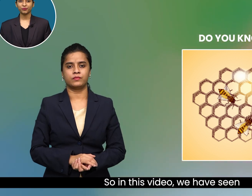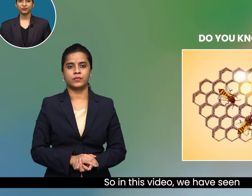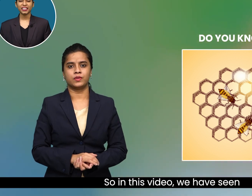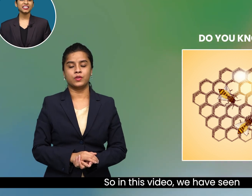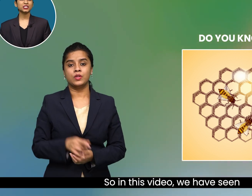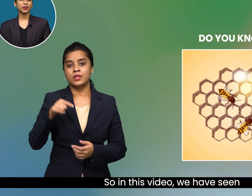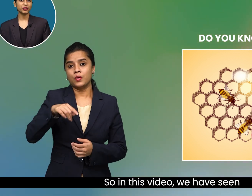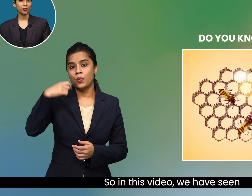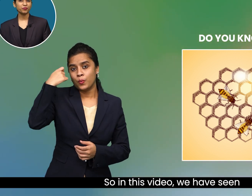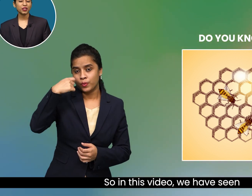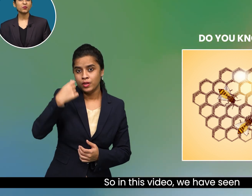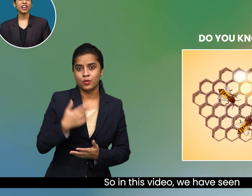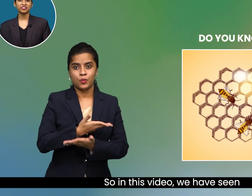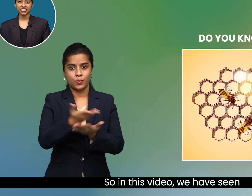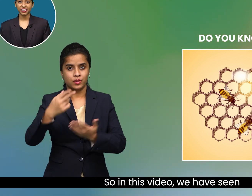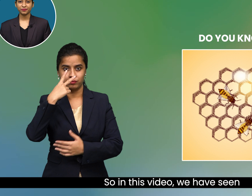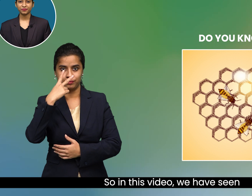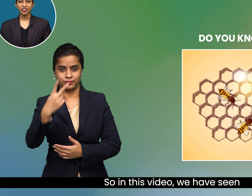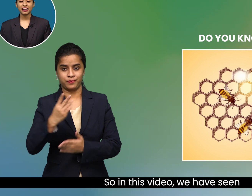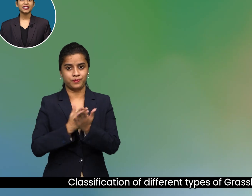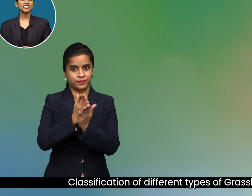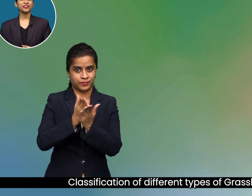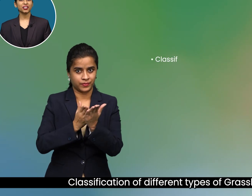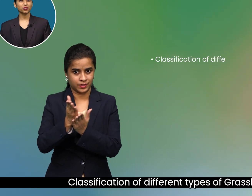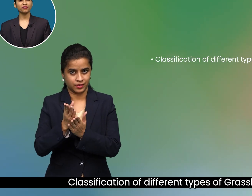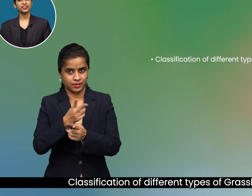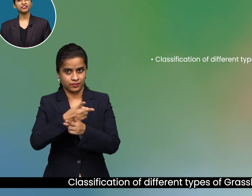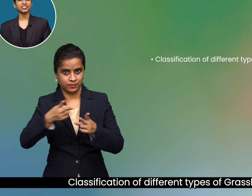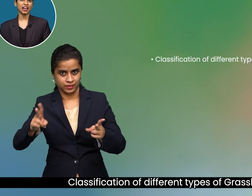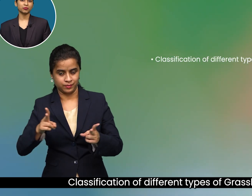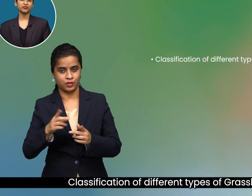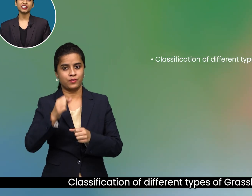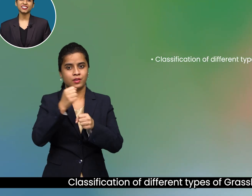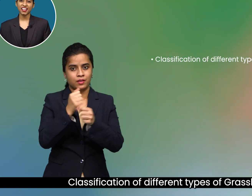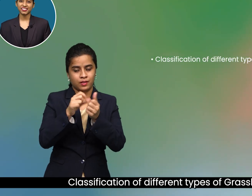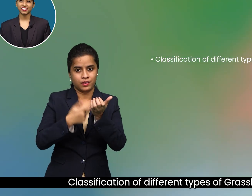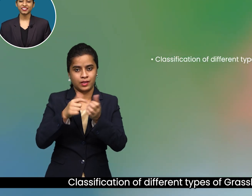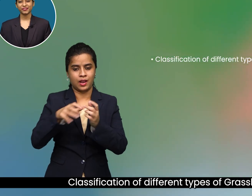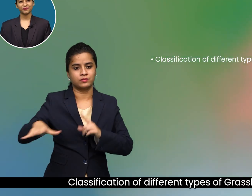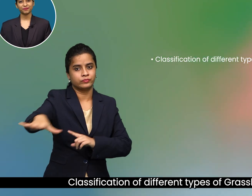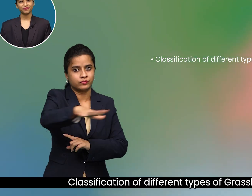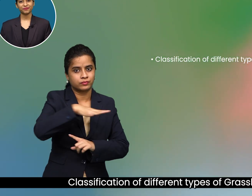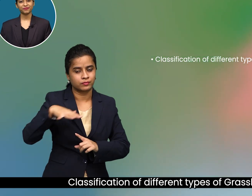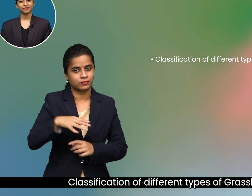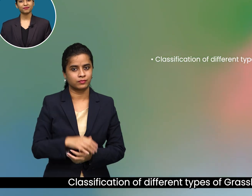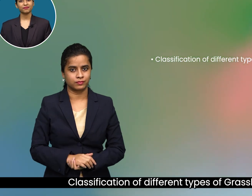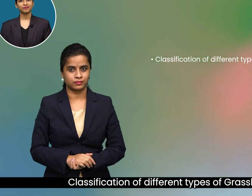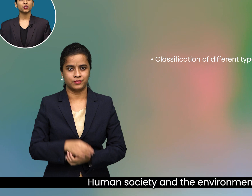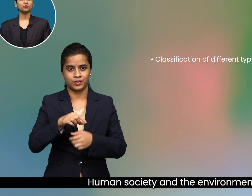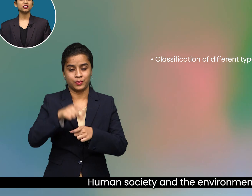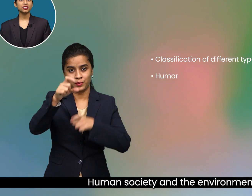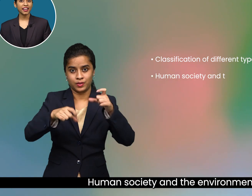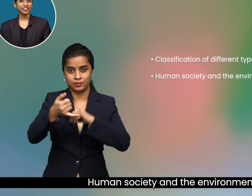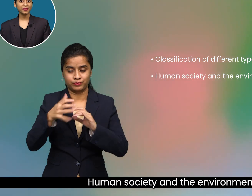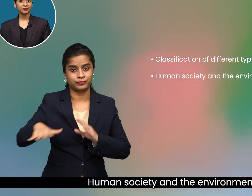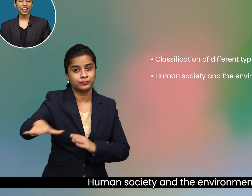So, in this video, we have seen classification of different types of grasslands,